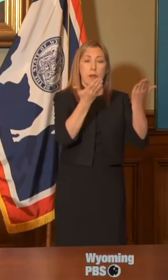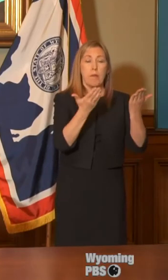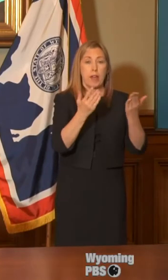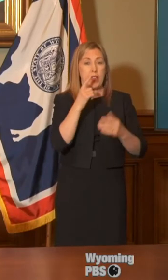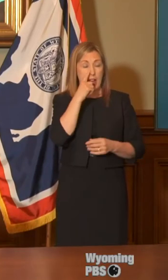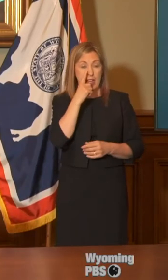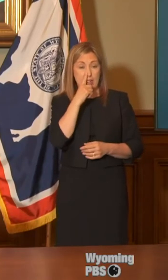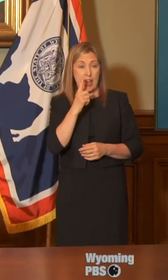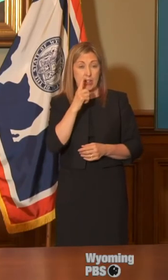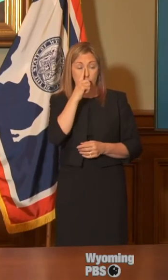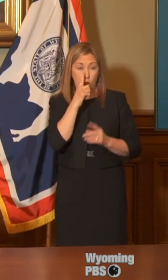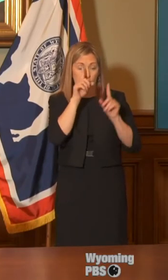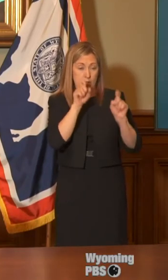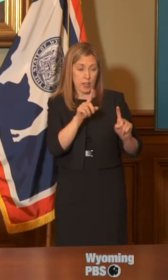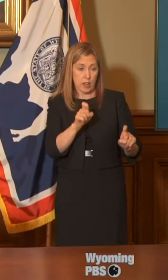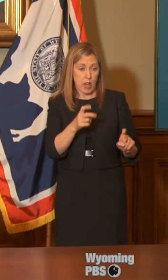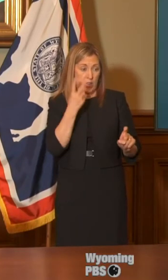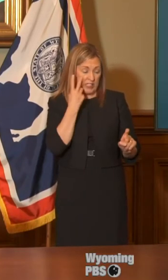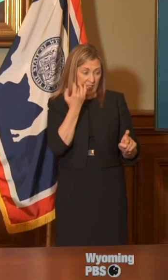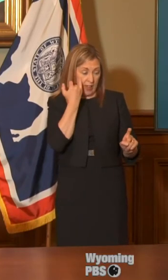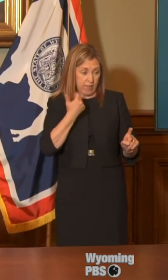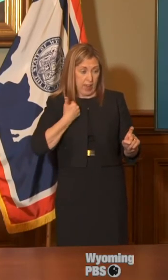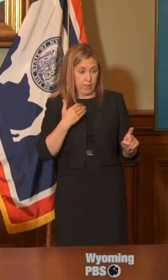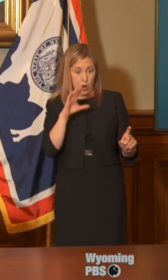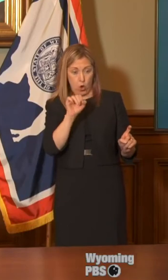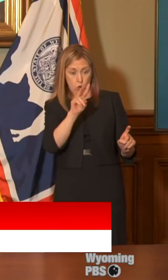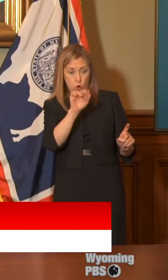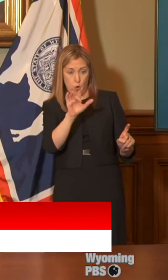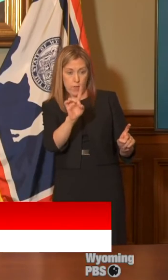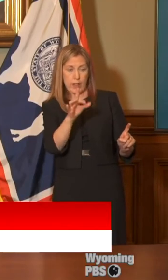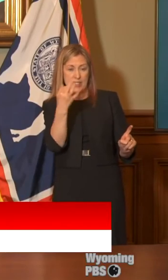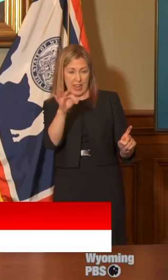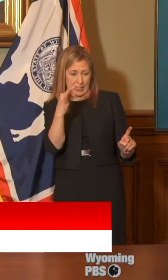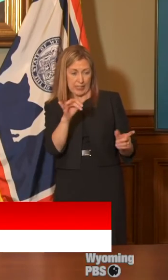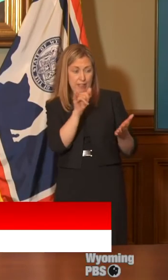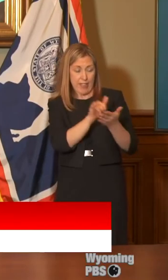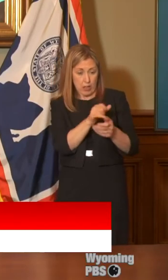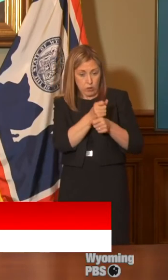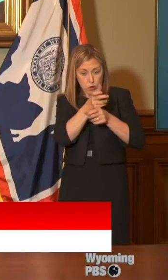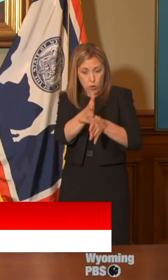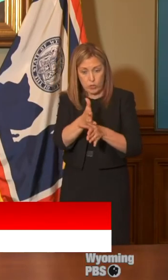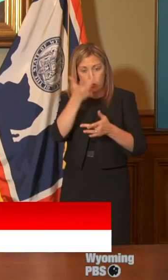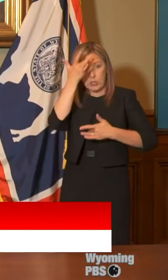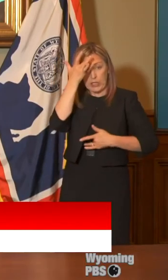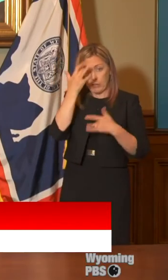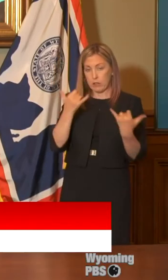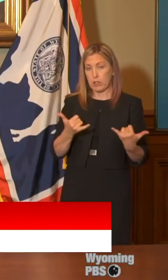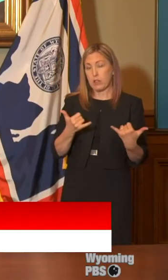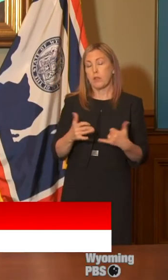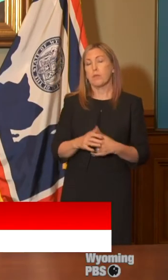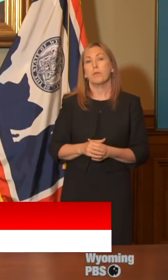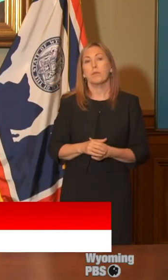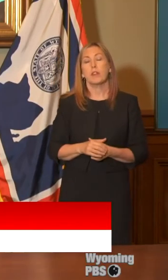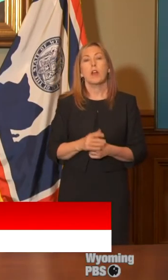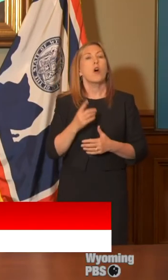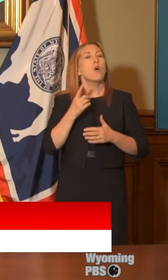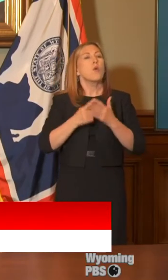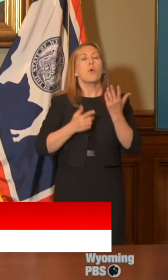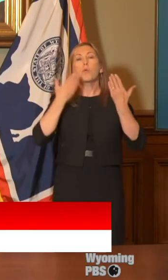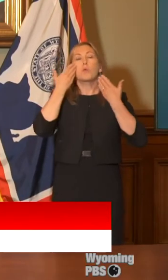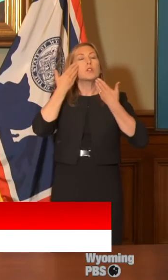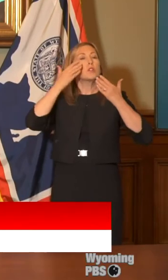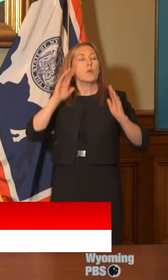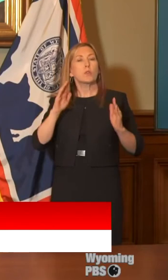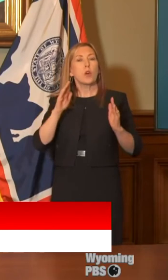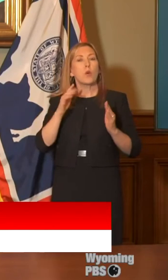test to see if you have COVID-19 that's making you sick at this time. What we don't know yet is